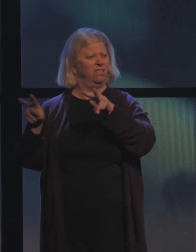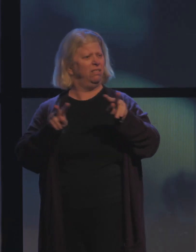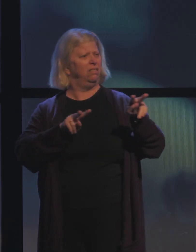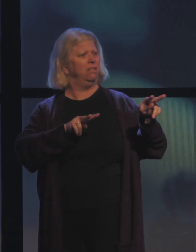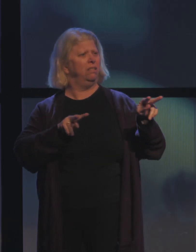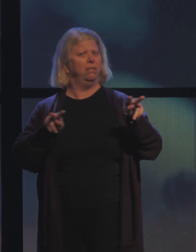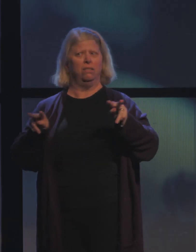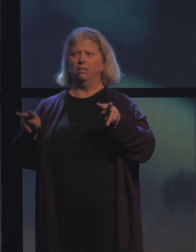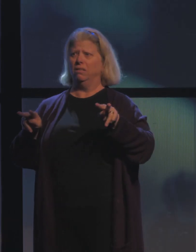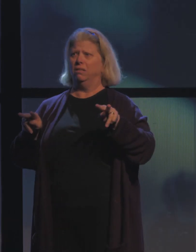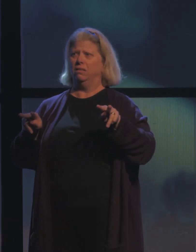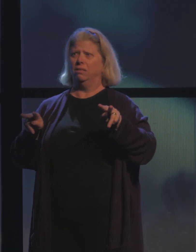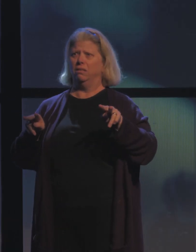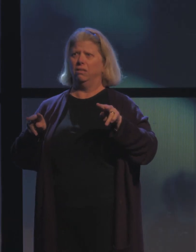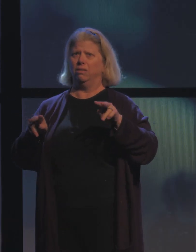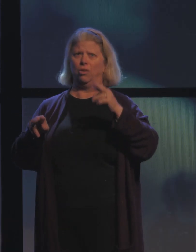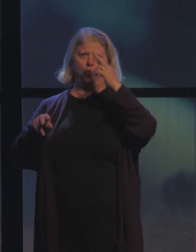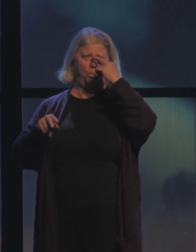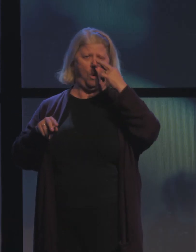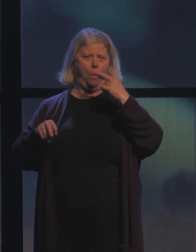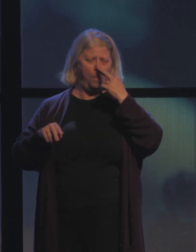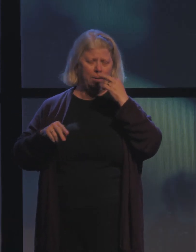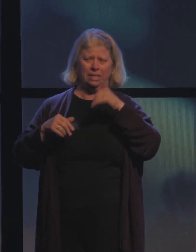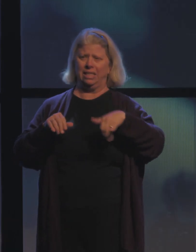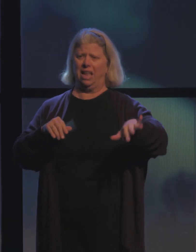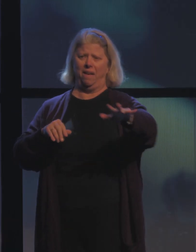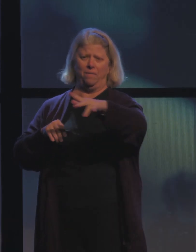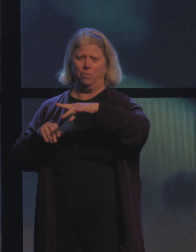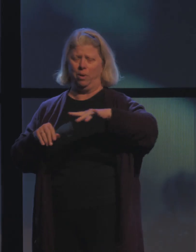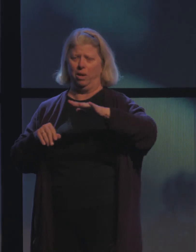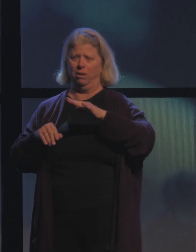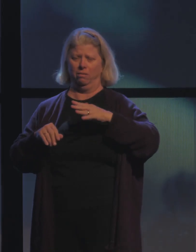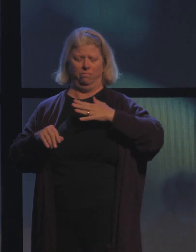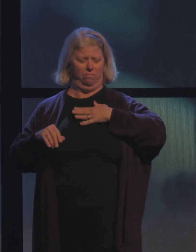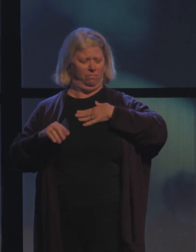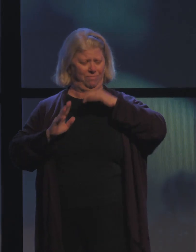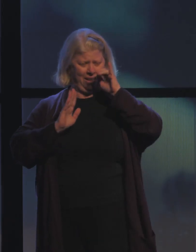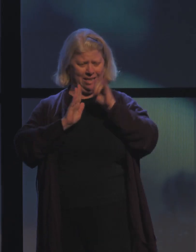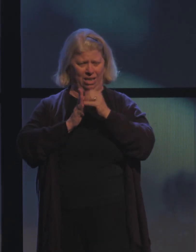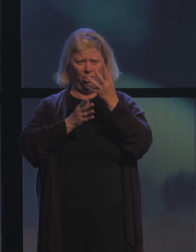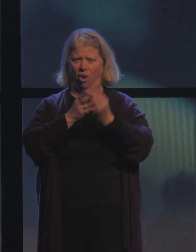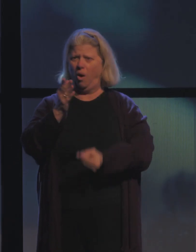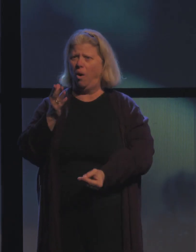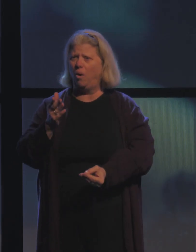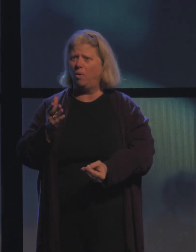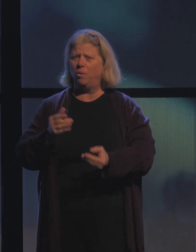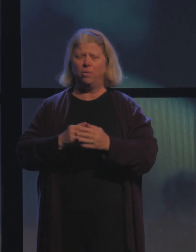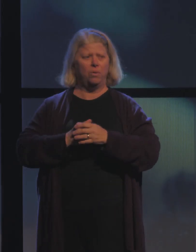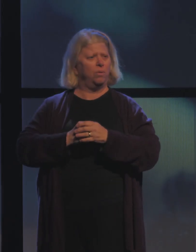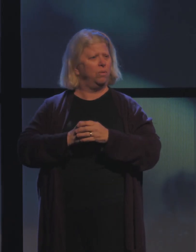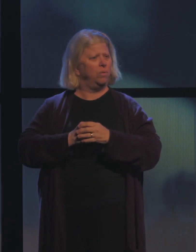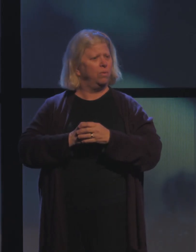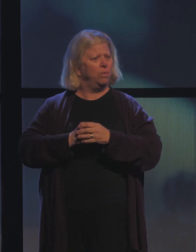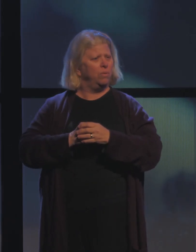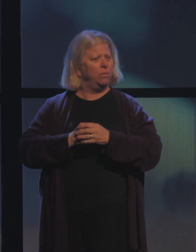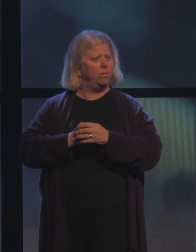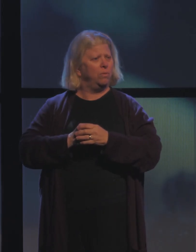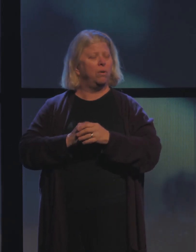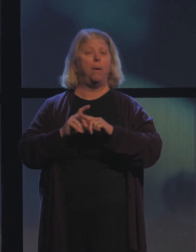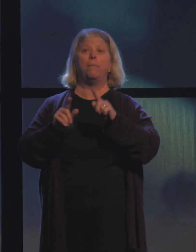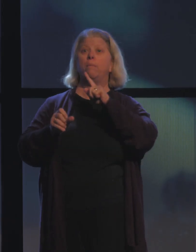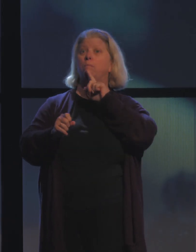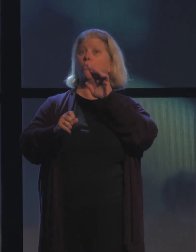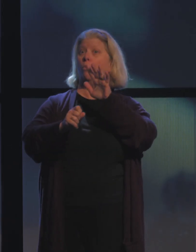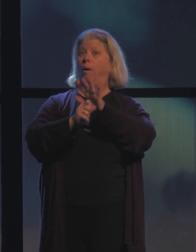and seeing that the Romans were everywhere and that their identity was gone. And yet the